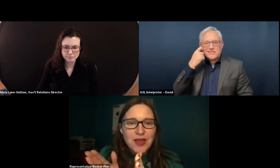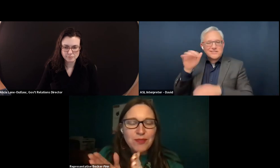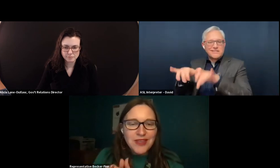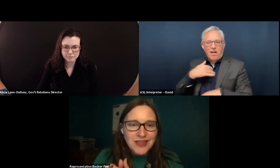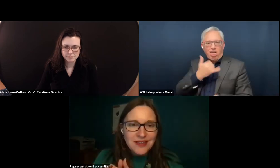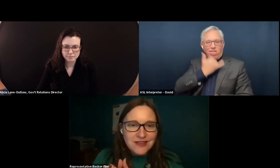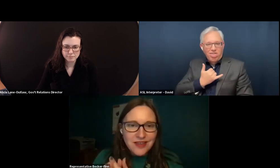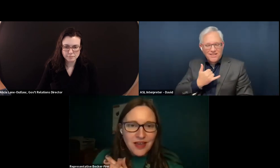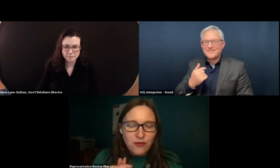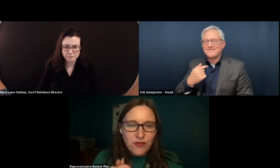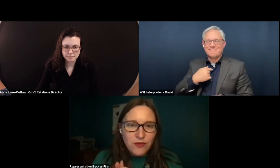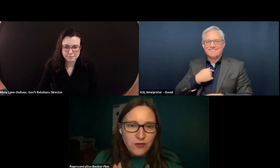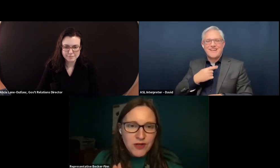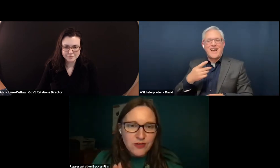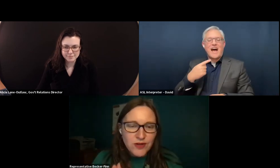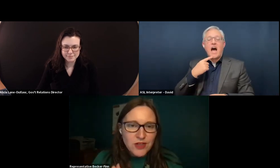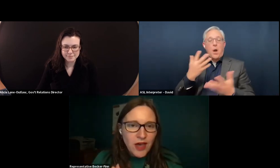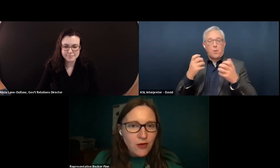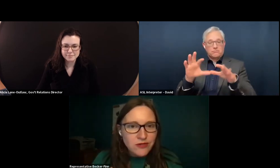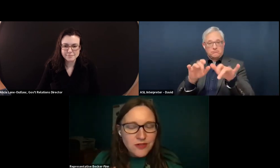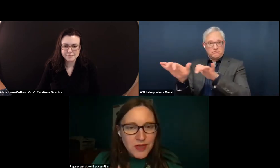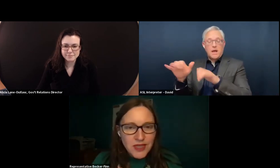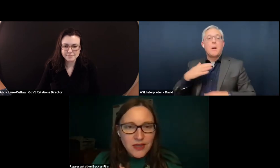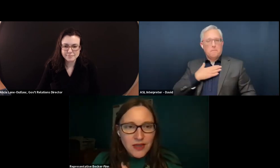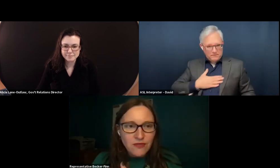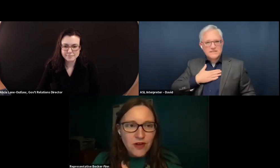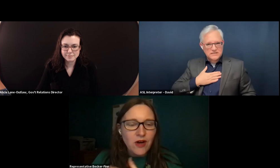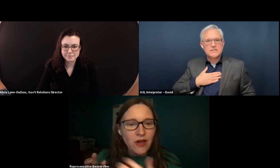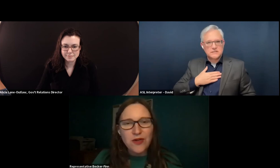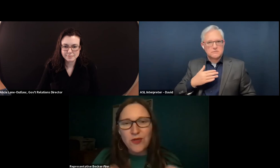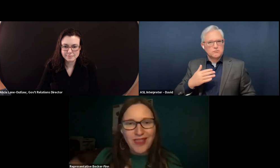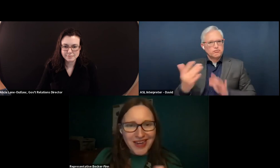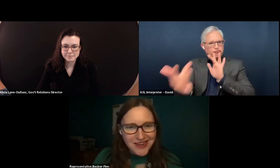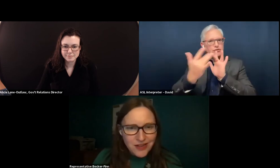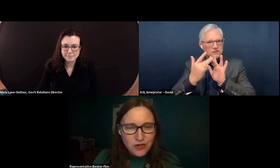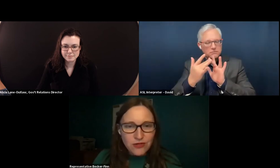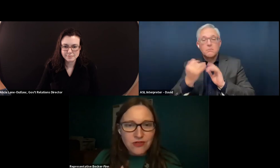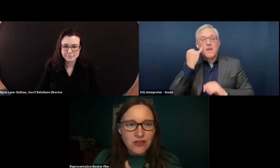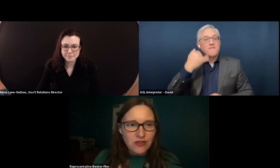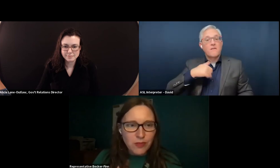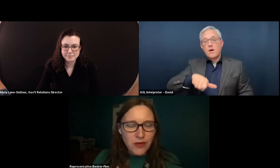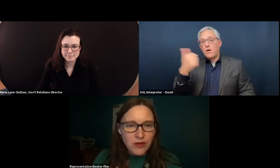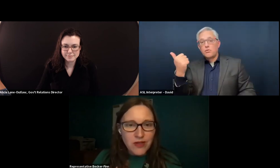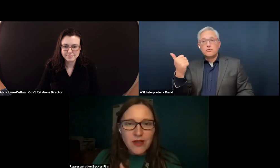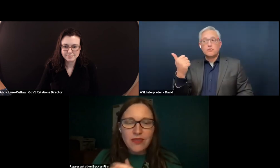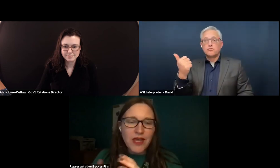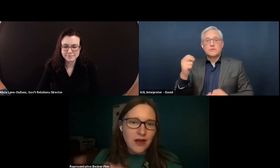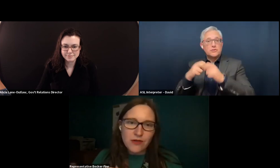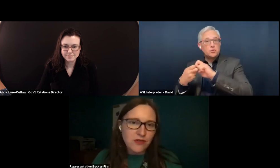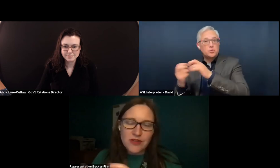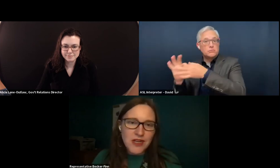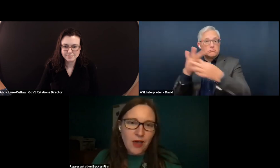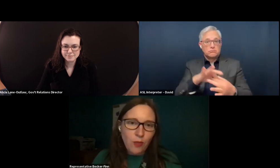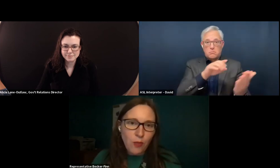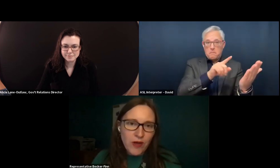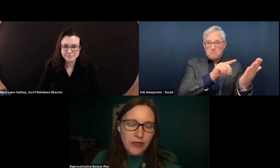say, please feel free to reach out to me if there are other related issues to this bill that